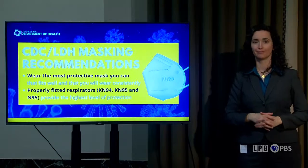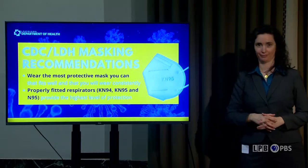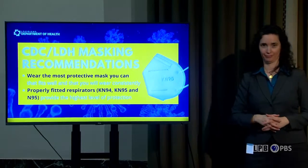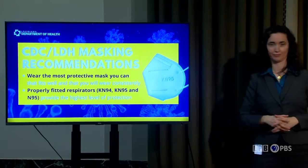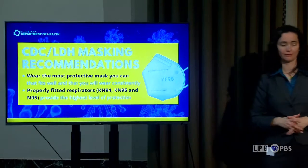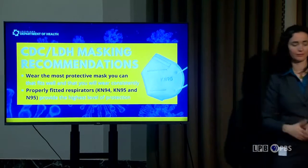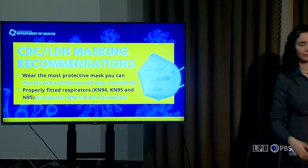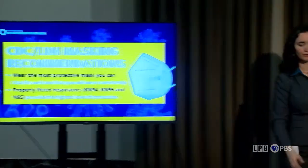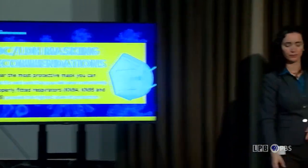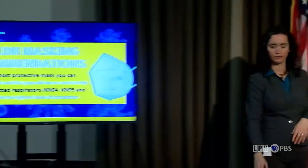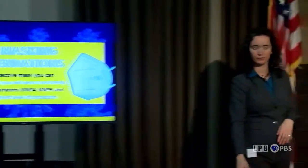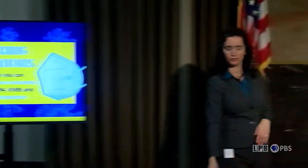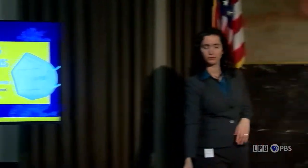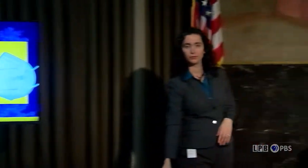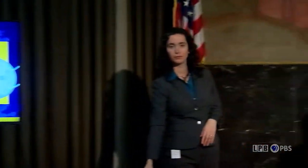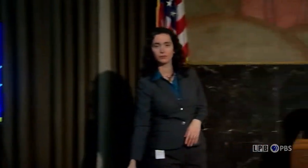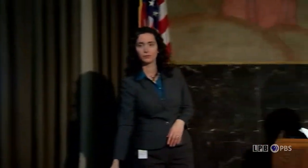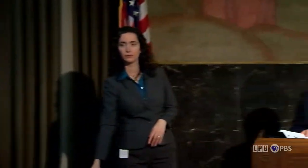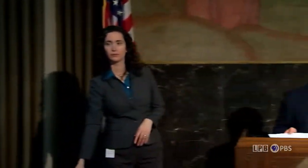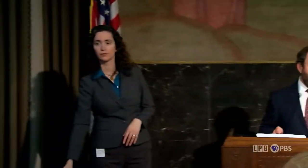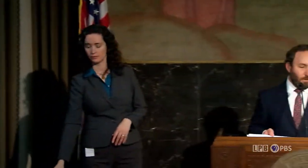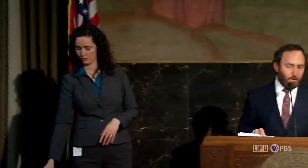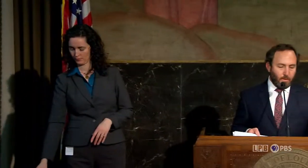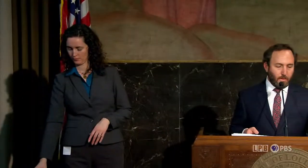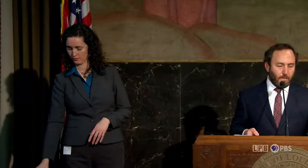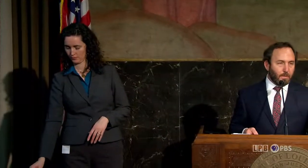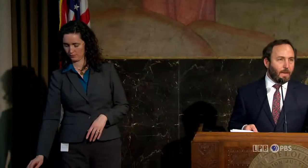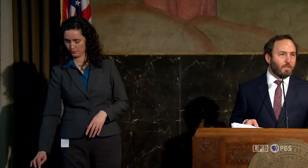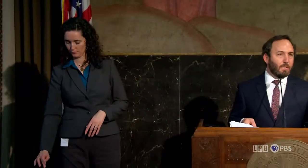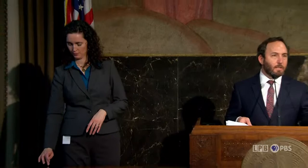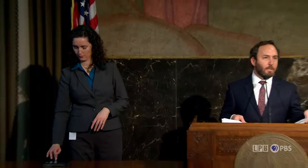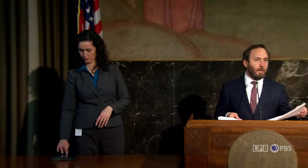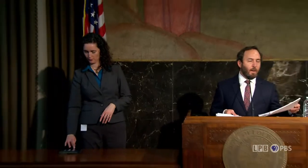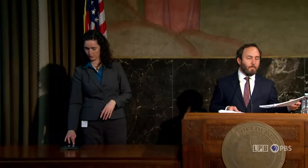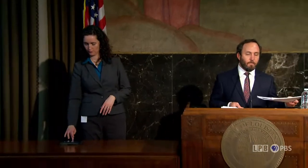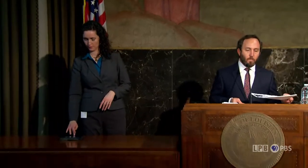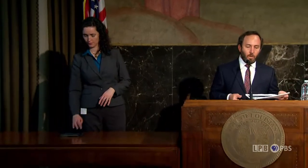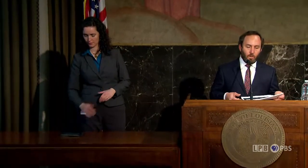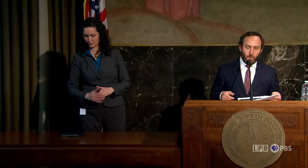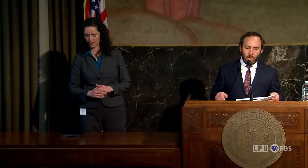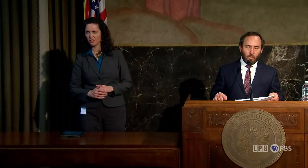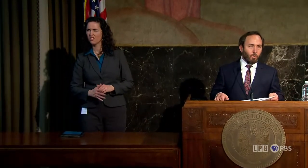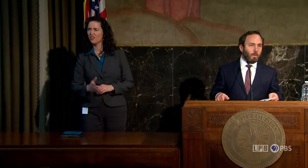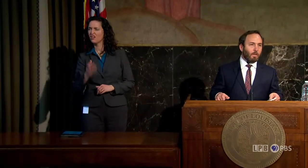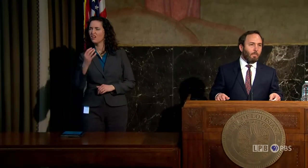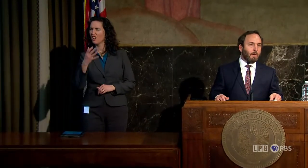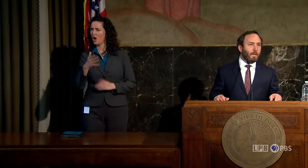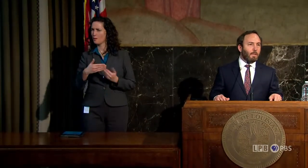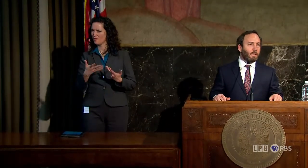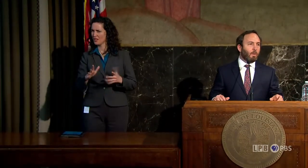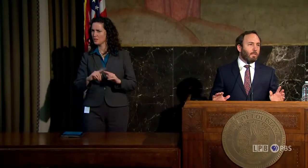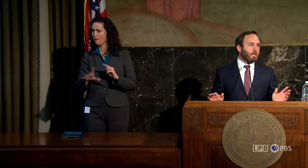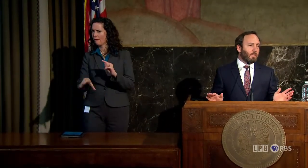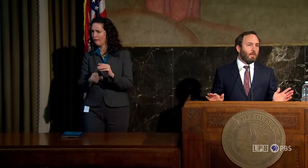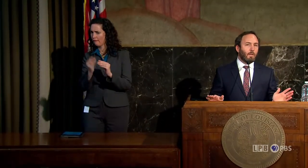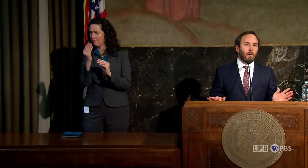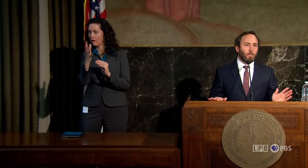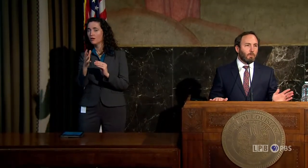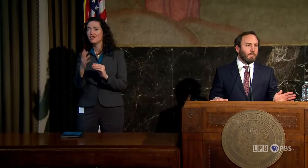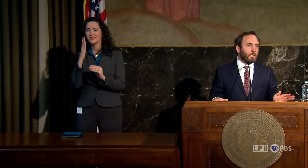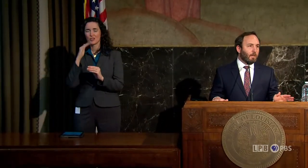just comment, speaking of the weather, and I know the governor mentioned this, with the cold weather coming in, I want to